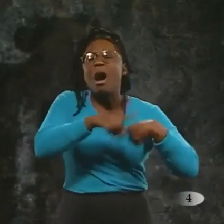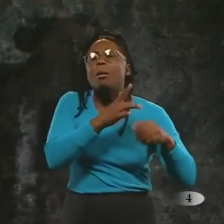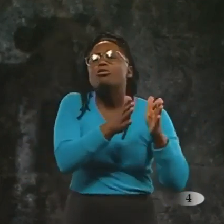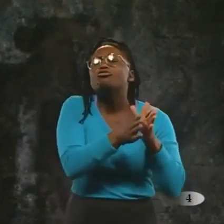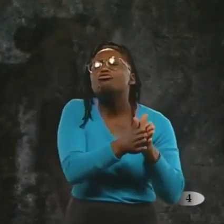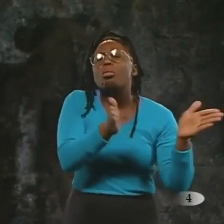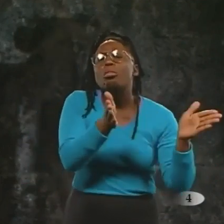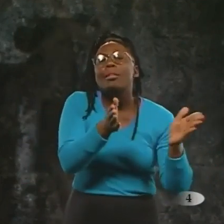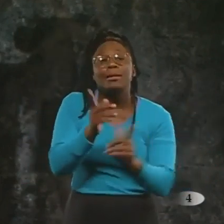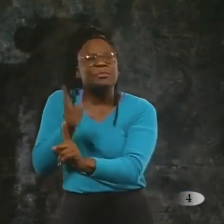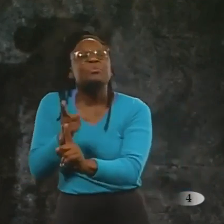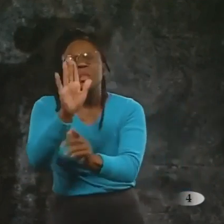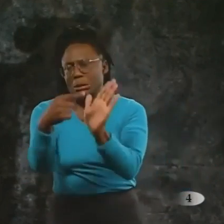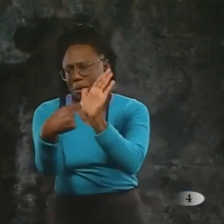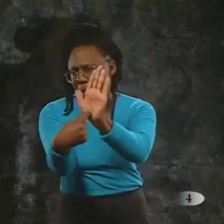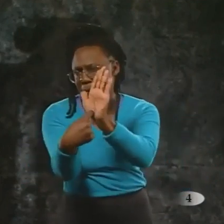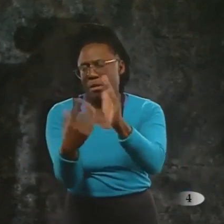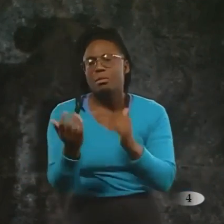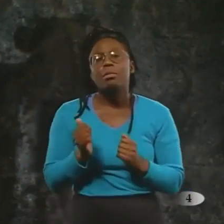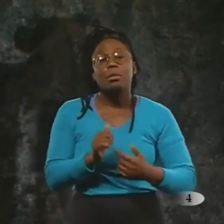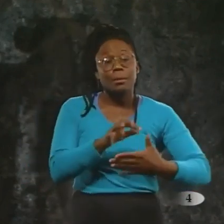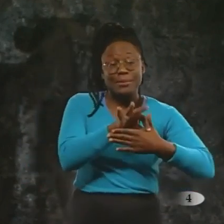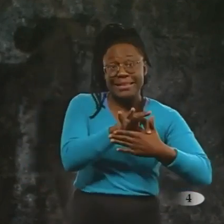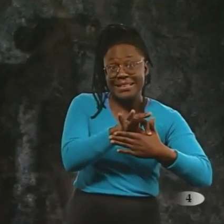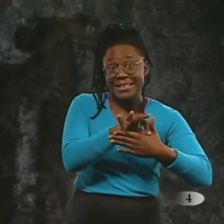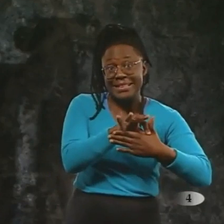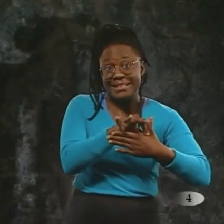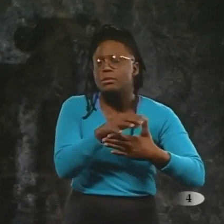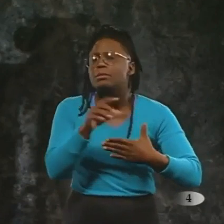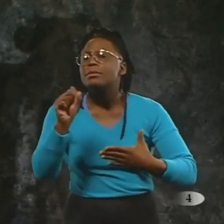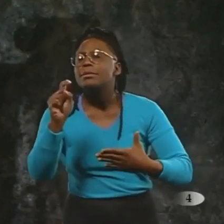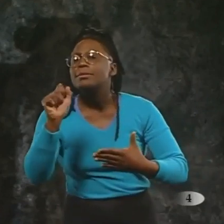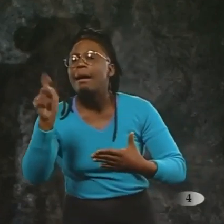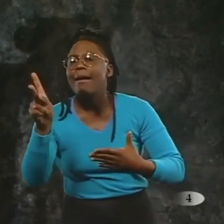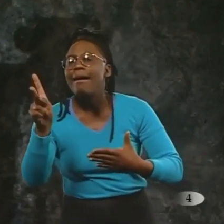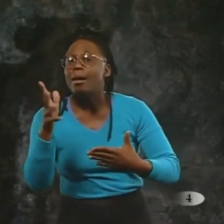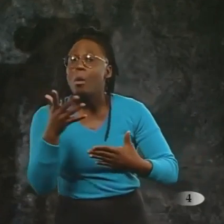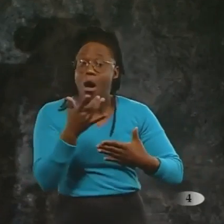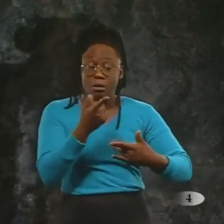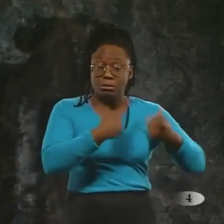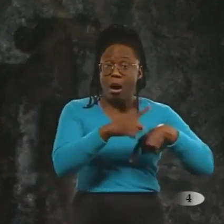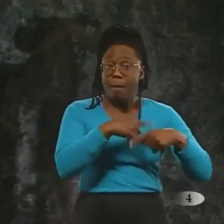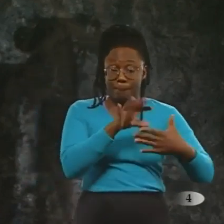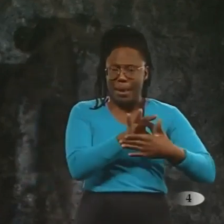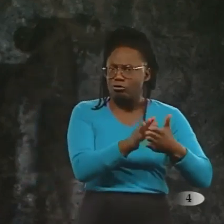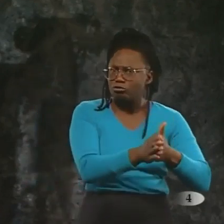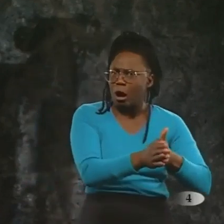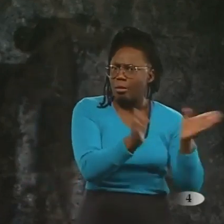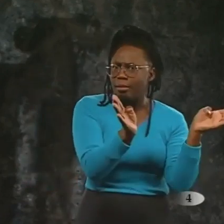Another rule is to use fingerspelling for specifying words. Let's say I signed the word meat and fingerspelled the word